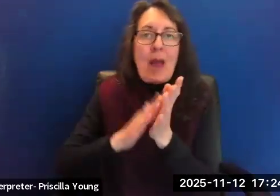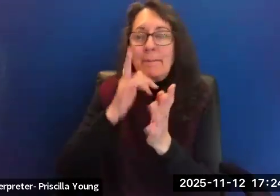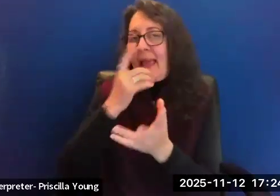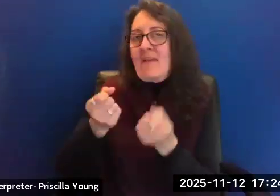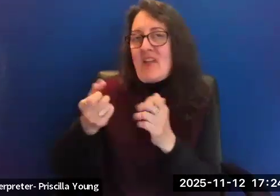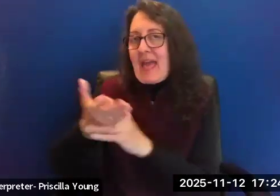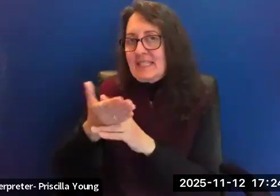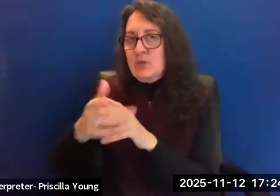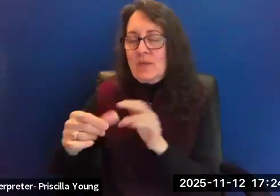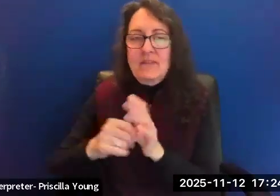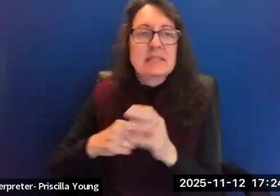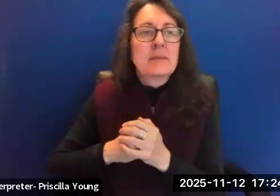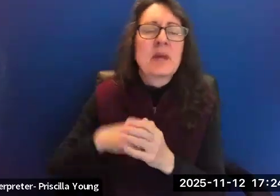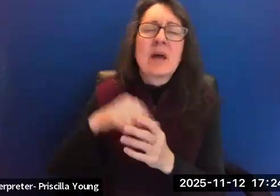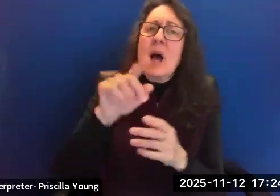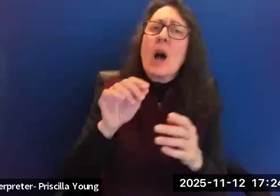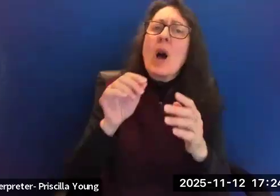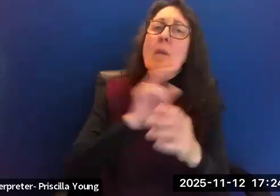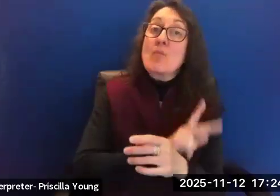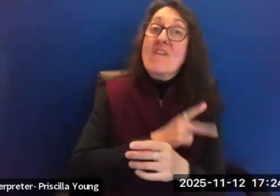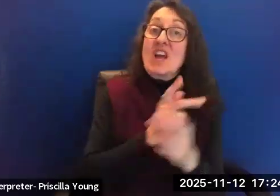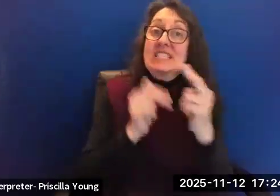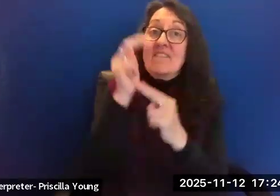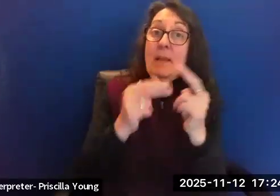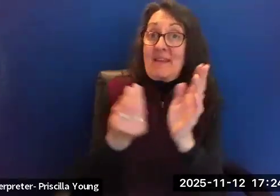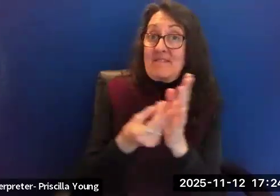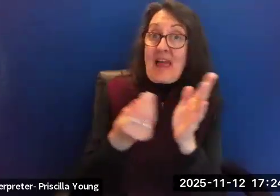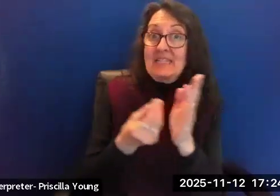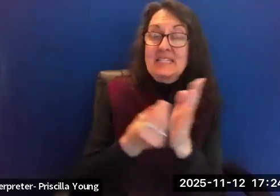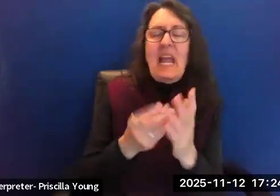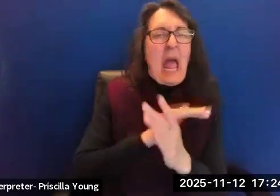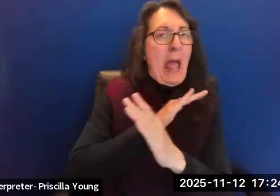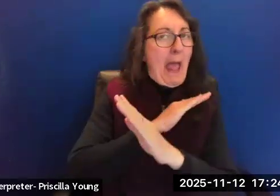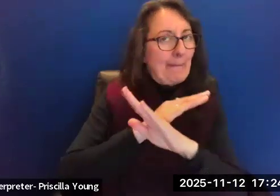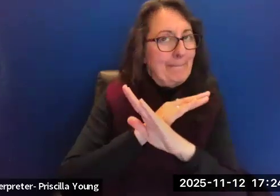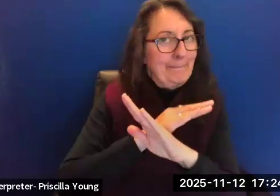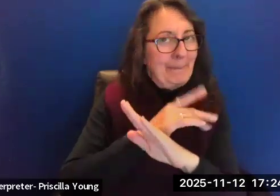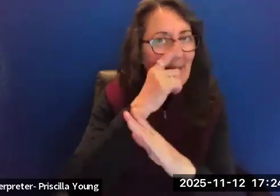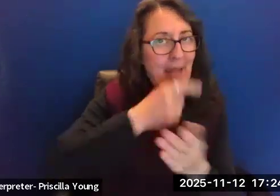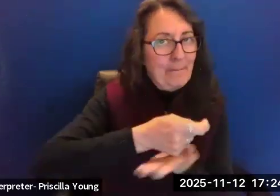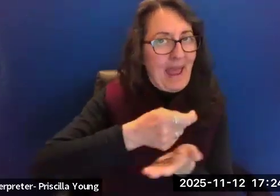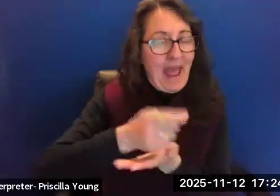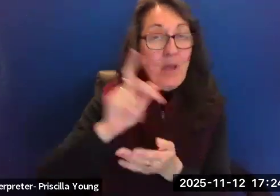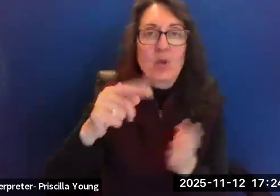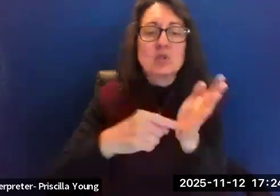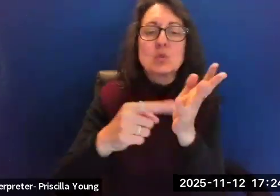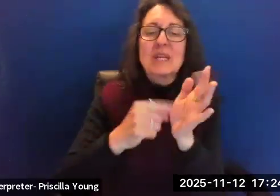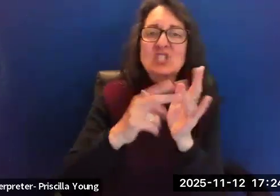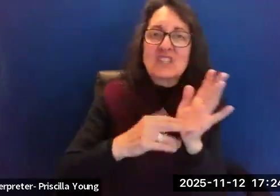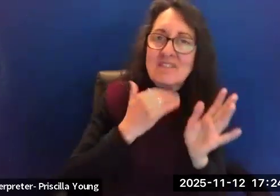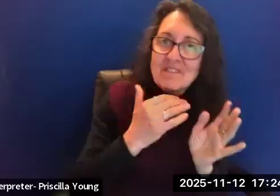What the professional development funding can't be used for are tuition fees, university